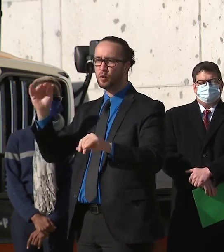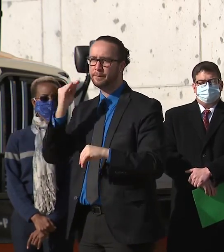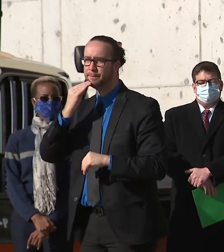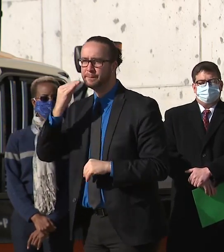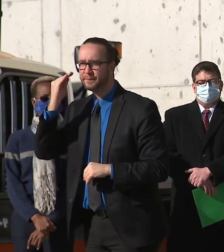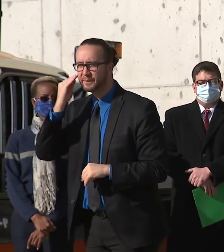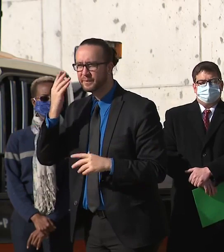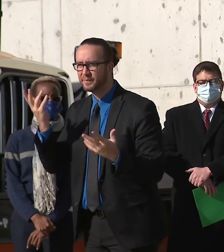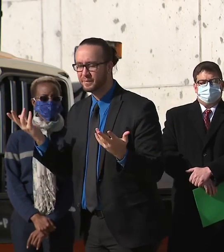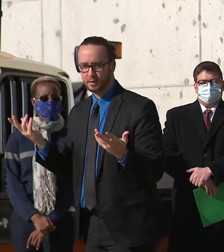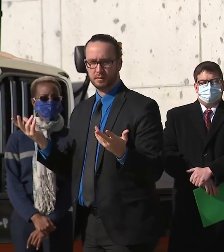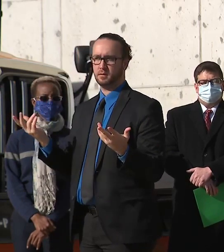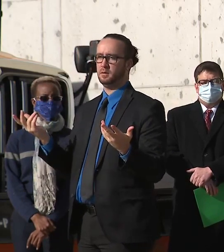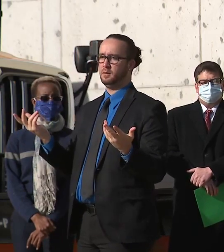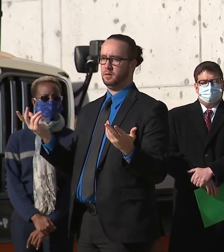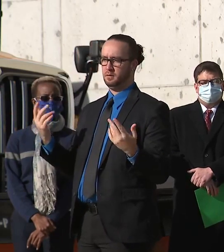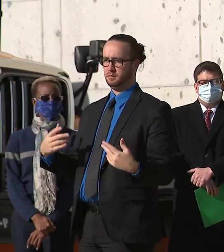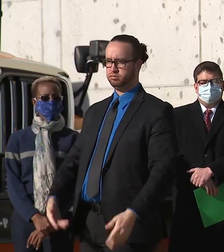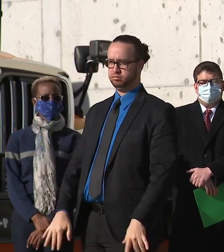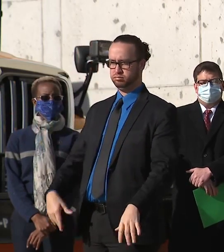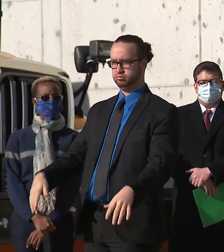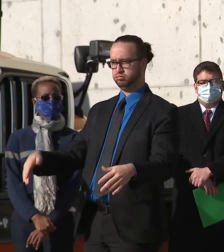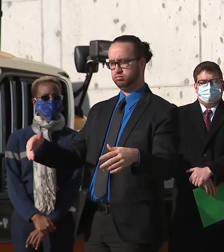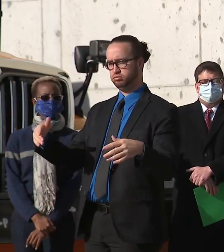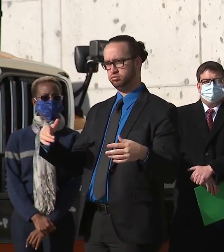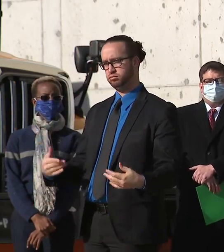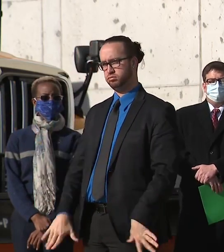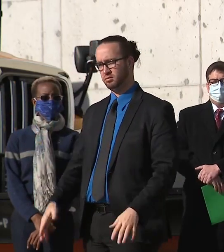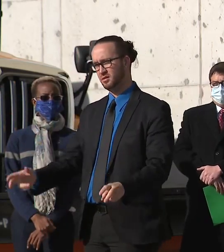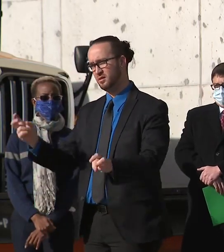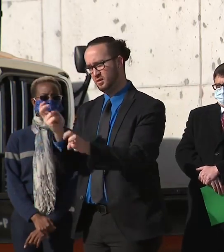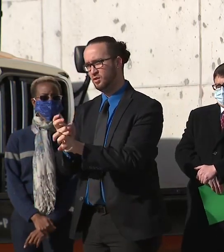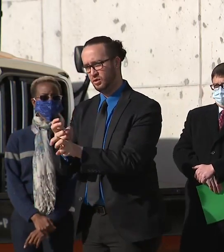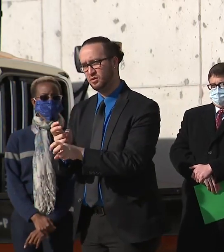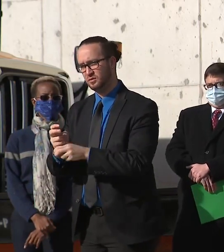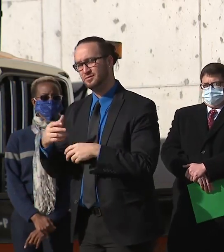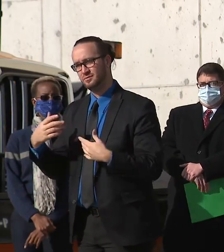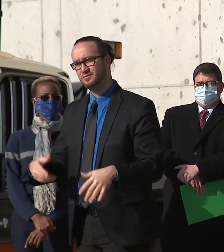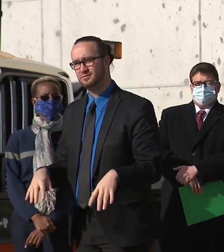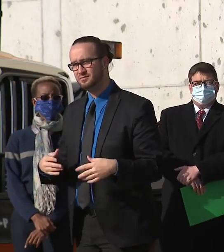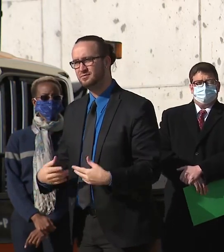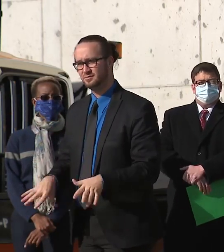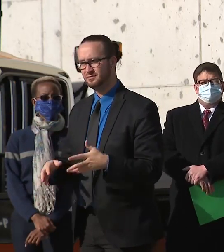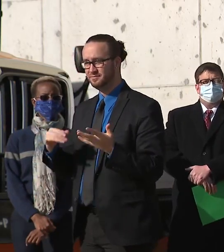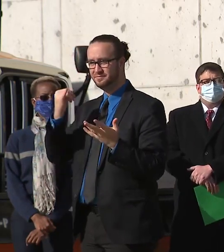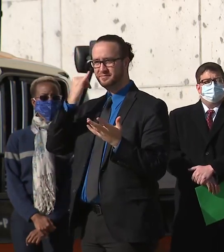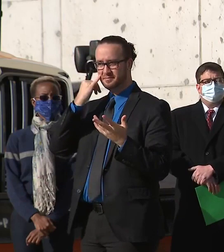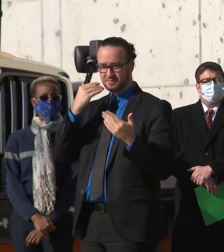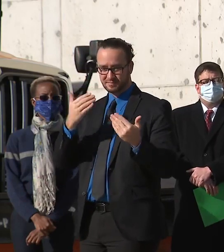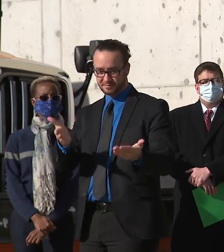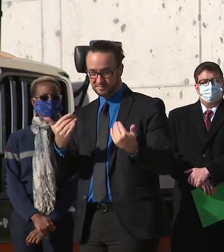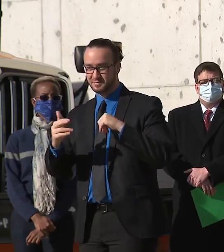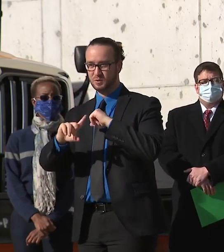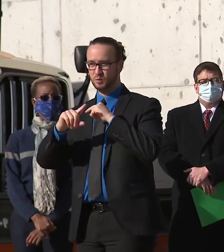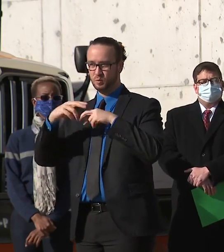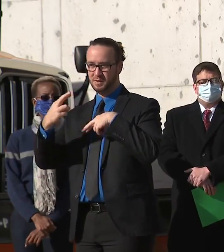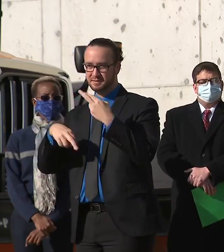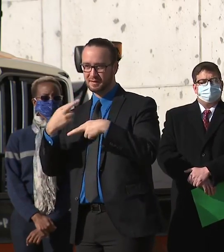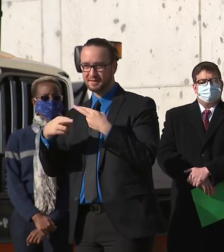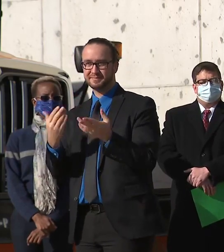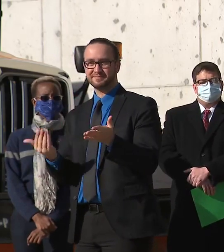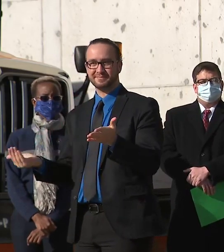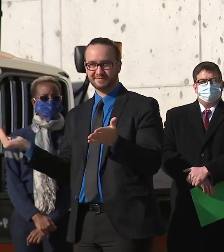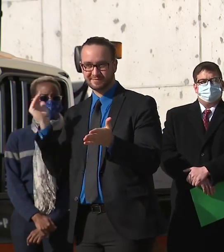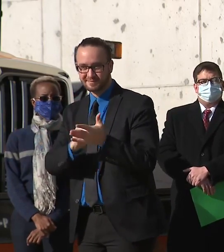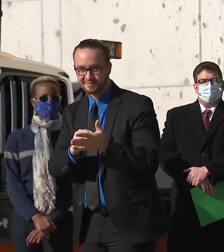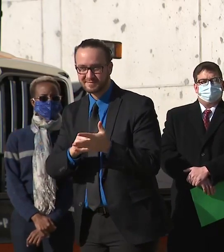nature of their work and them being so intimate. As such, in restarting it, we must be extremely cautious and thoughtful to